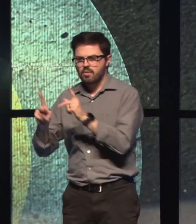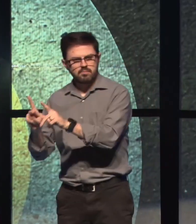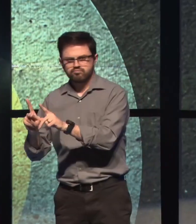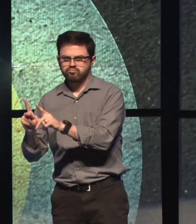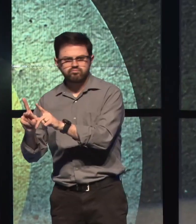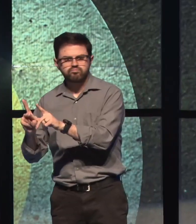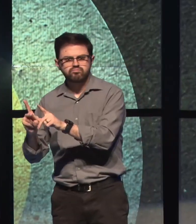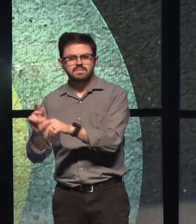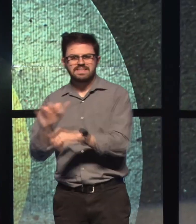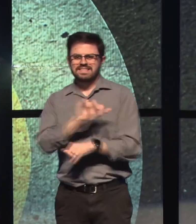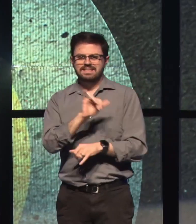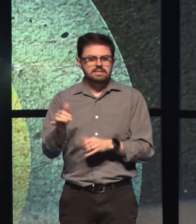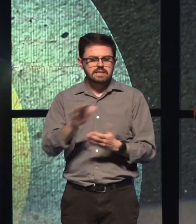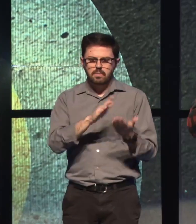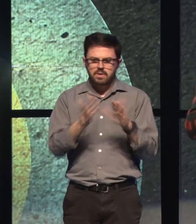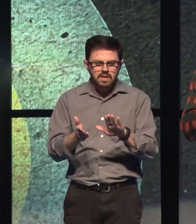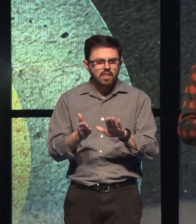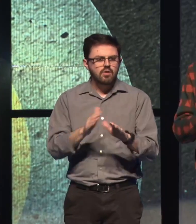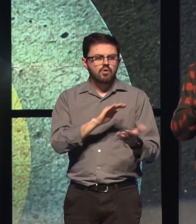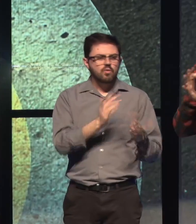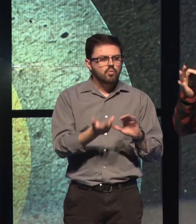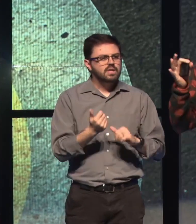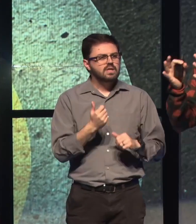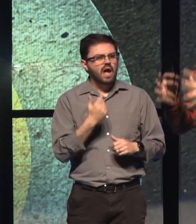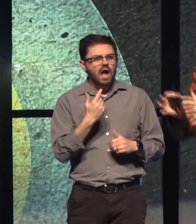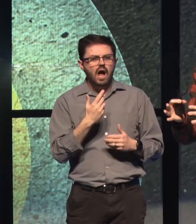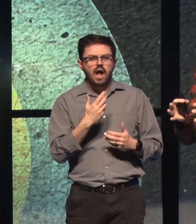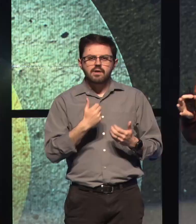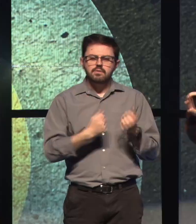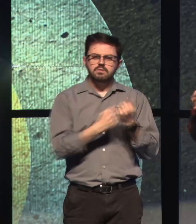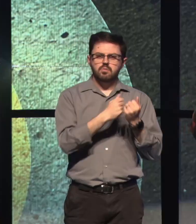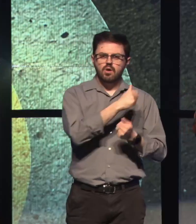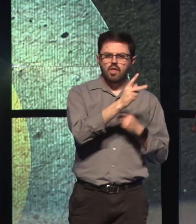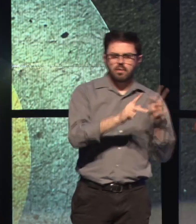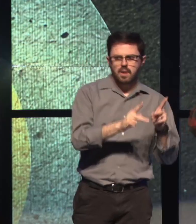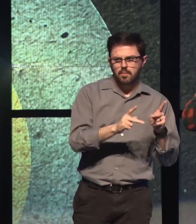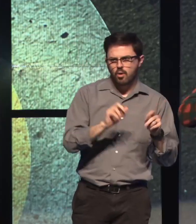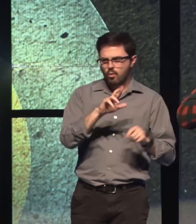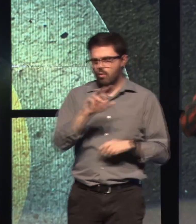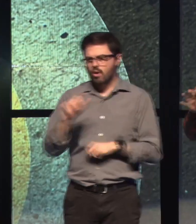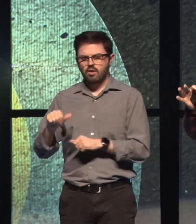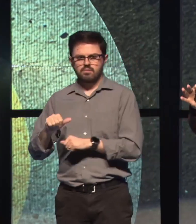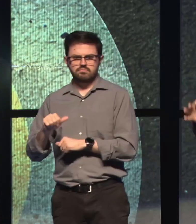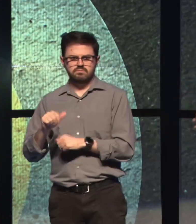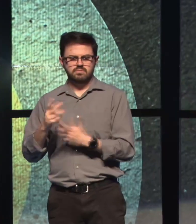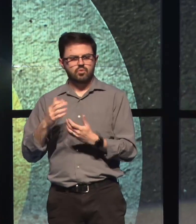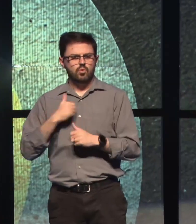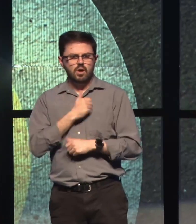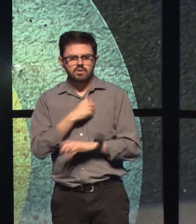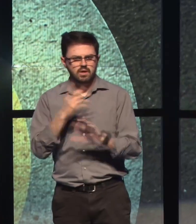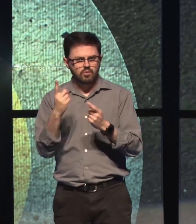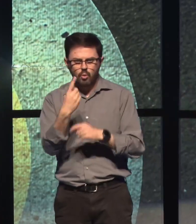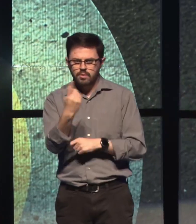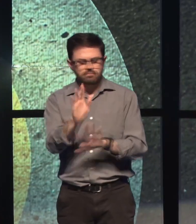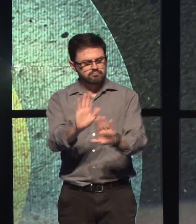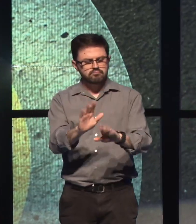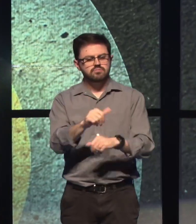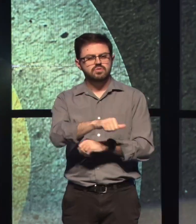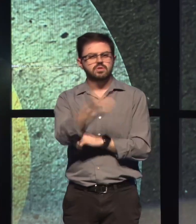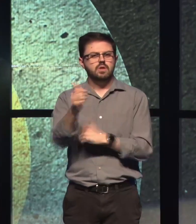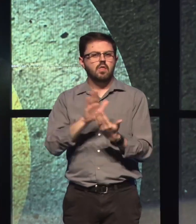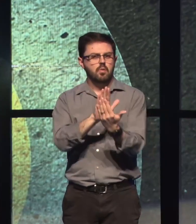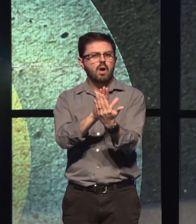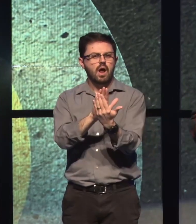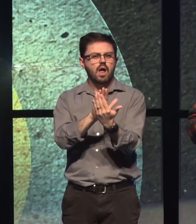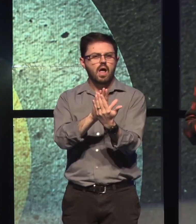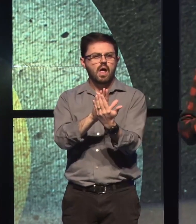right? He doesn't just say, well, we die for others. No, he offers something else. And it's something altogether different. So what does it